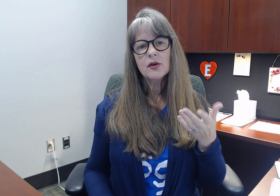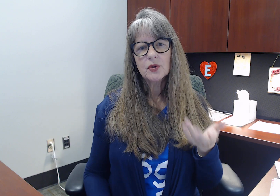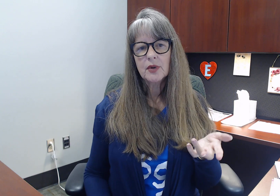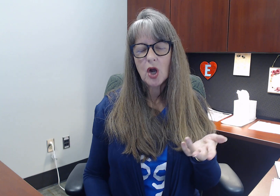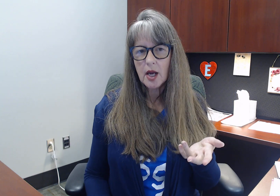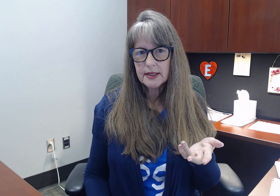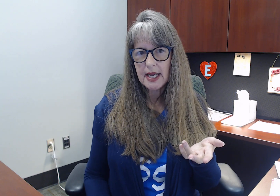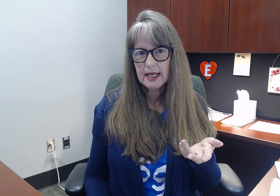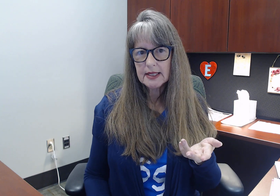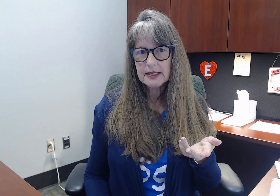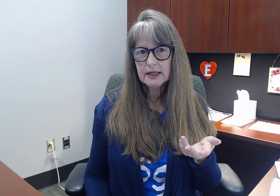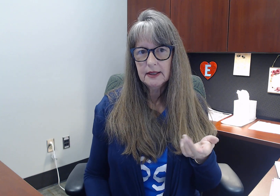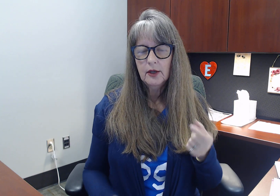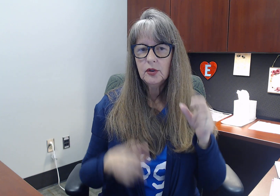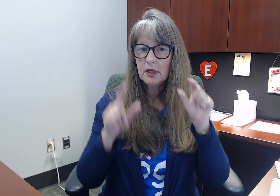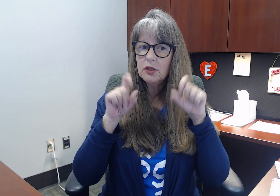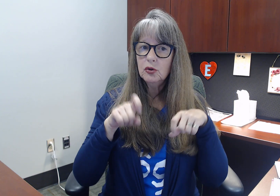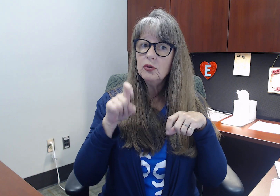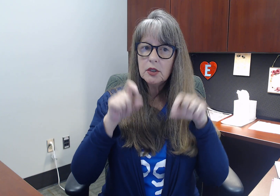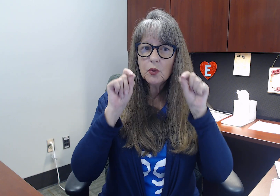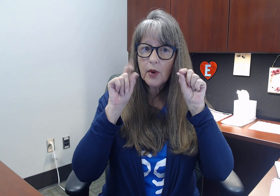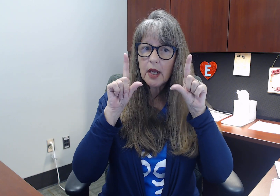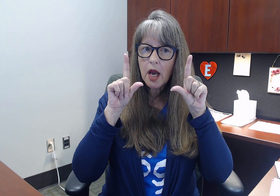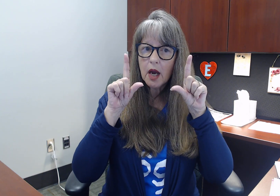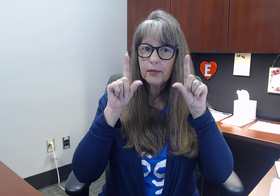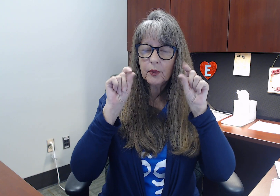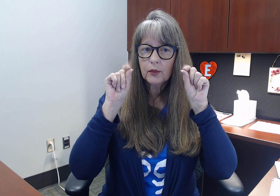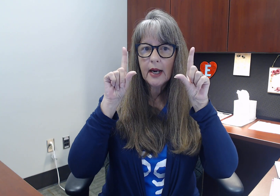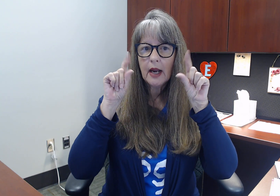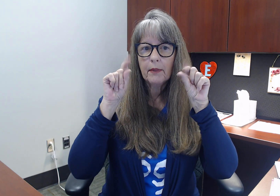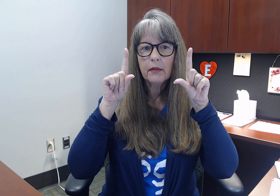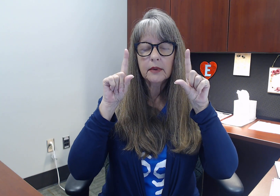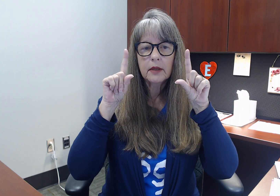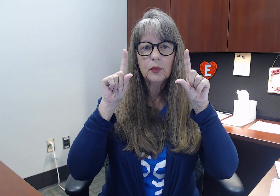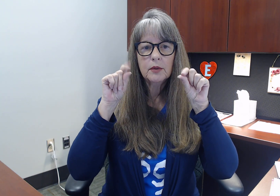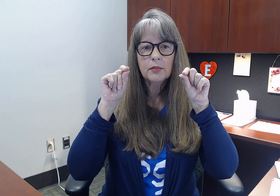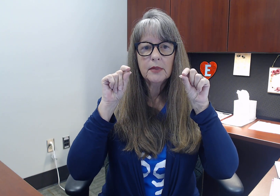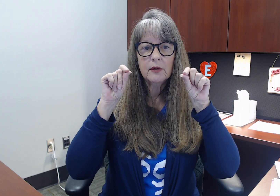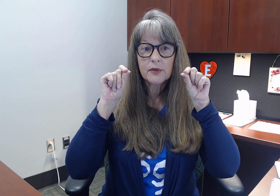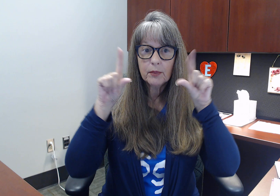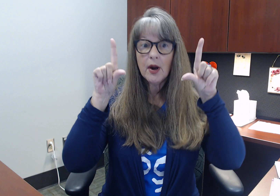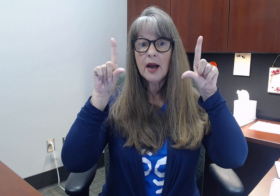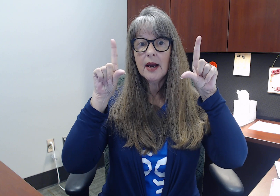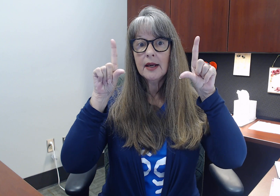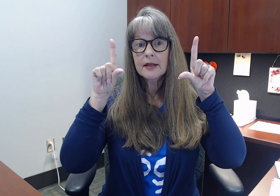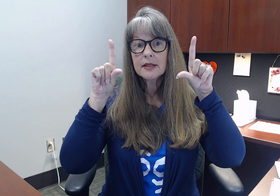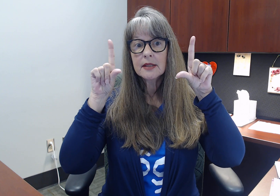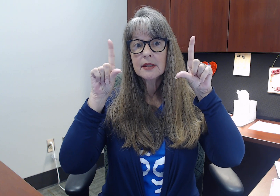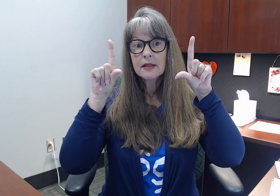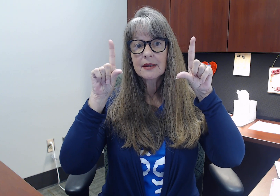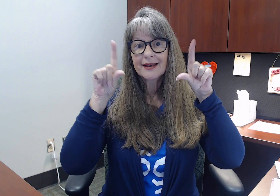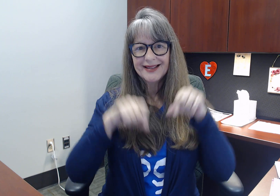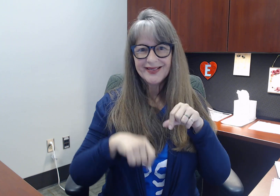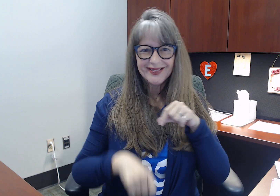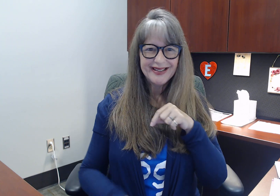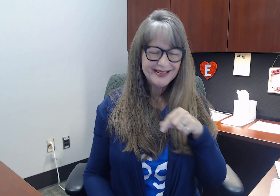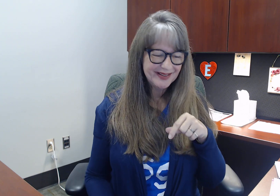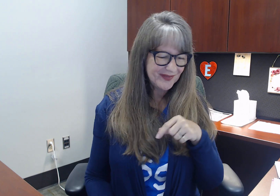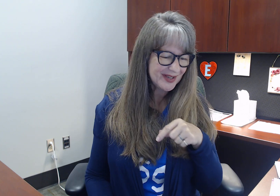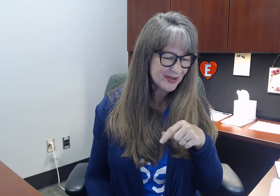in context. You need to wake up, right? I probably wouldn't be, but surprise, right? Your facial